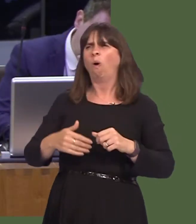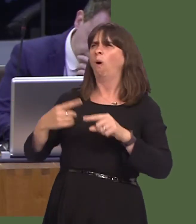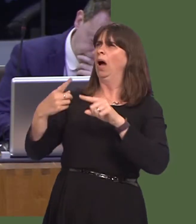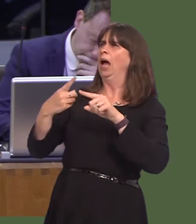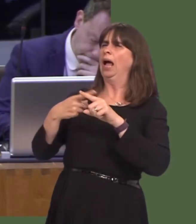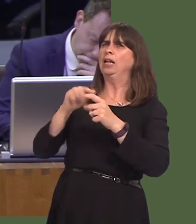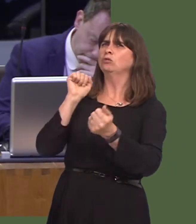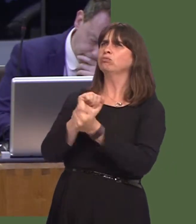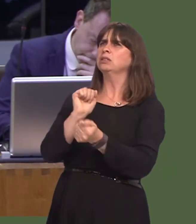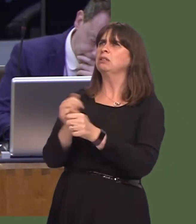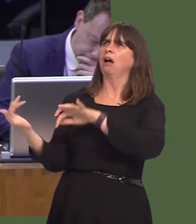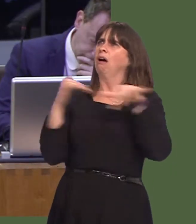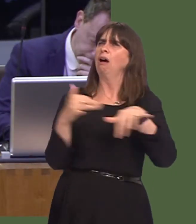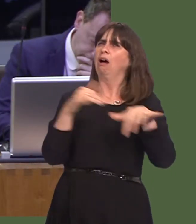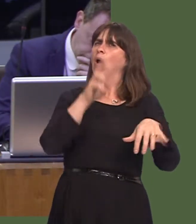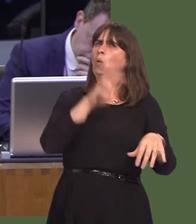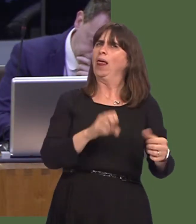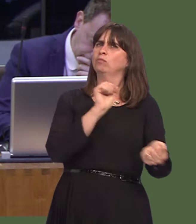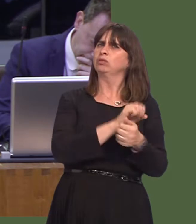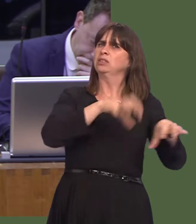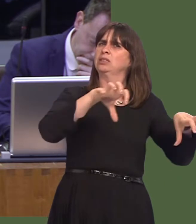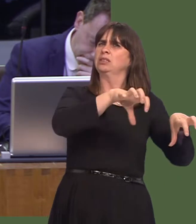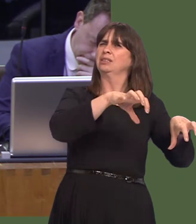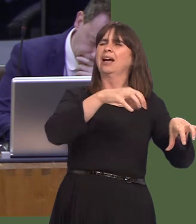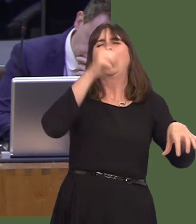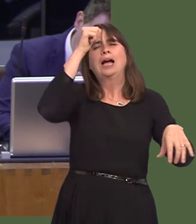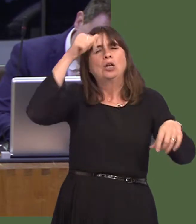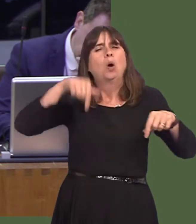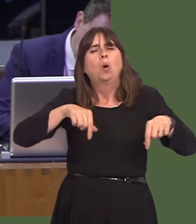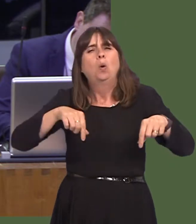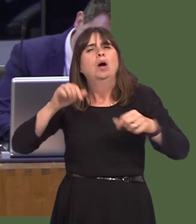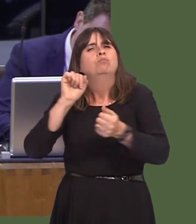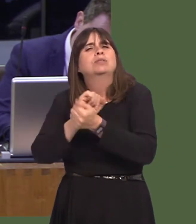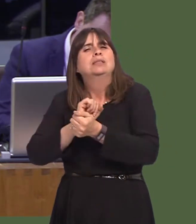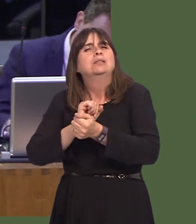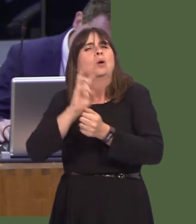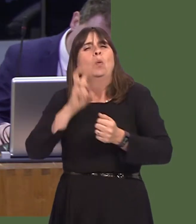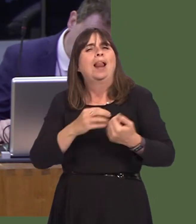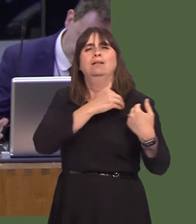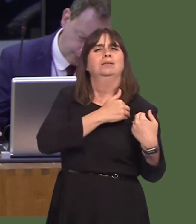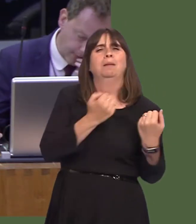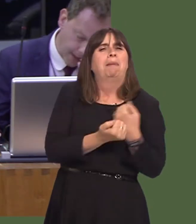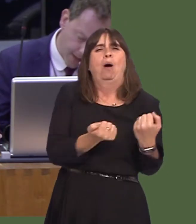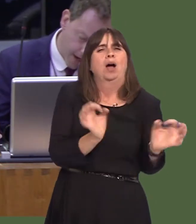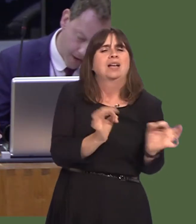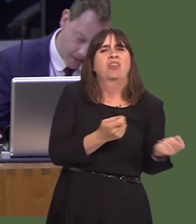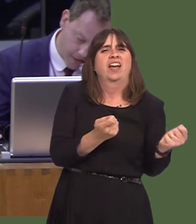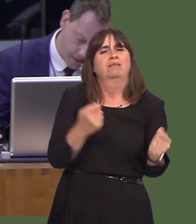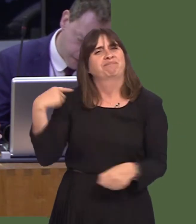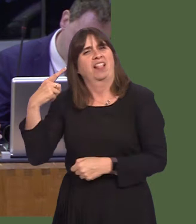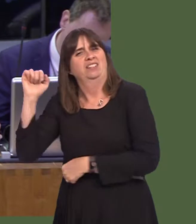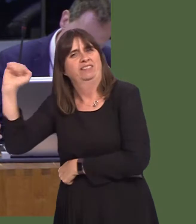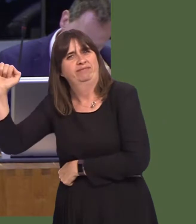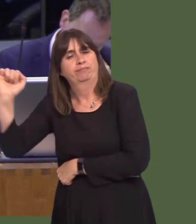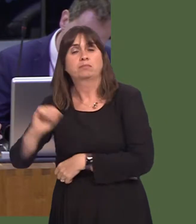Welsh prisons. Normally I wouldn't raise this as a matter because the issue of prisons is not devolved to Wales.